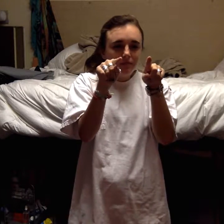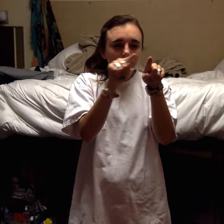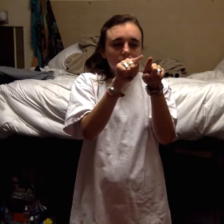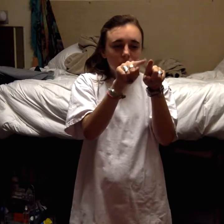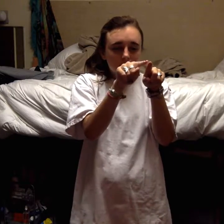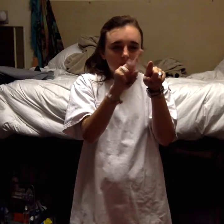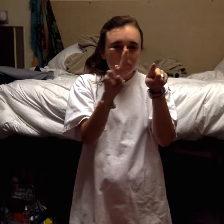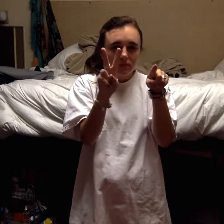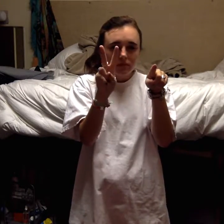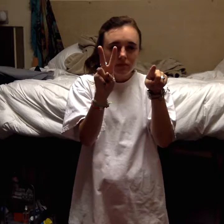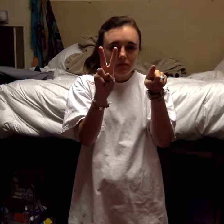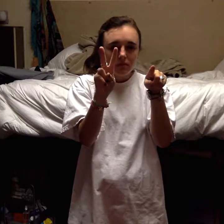dot.